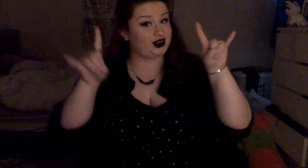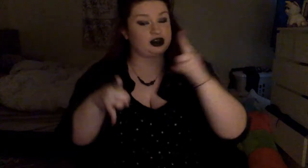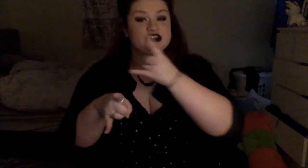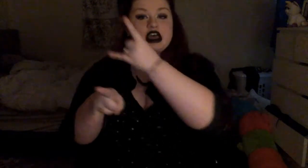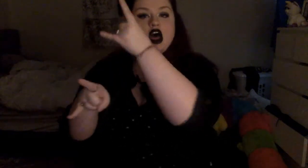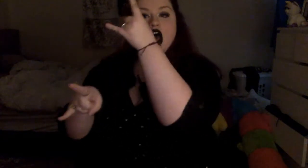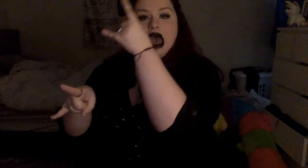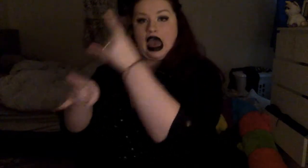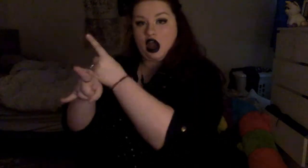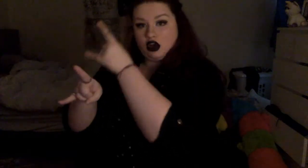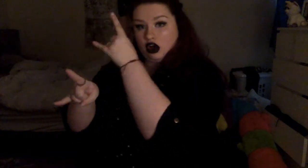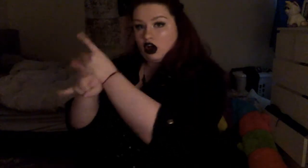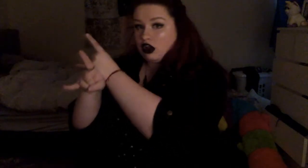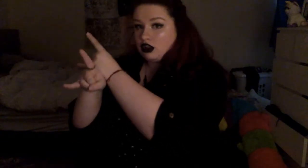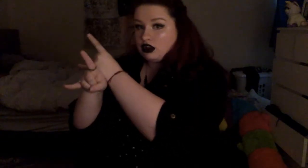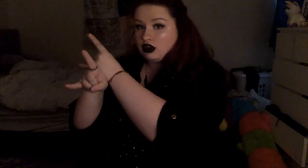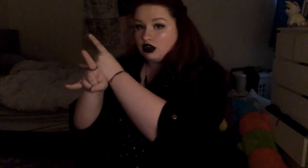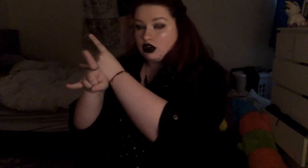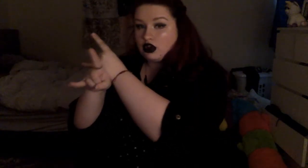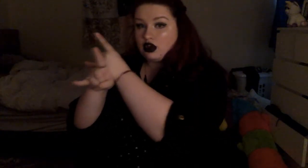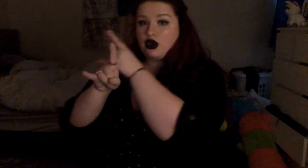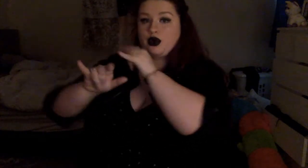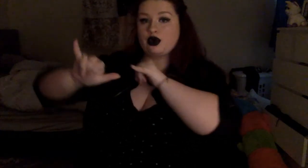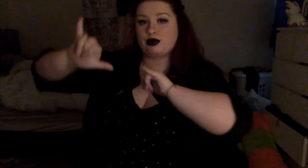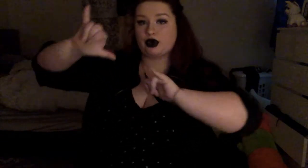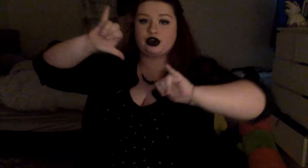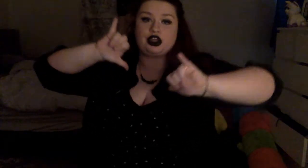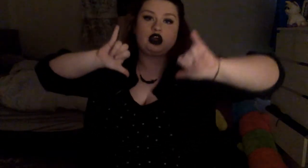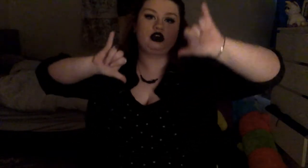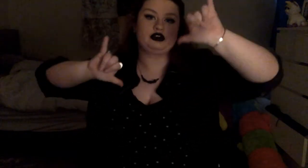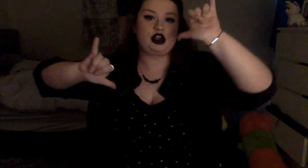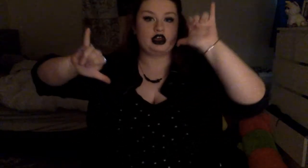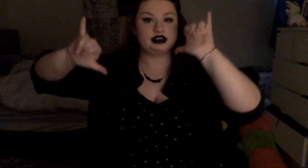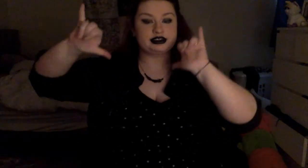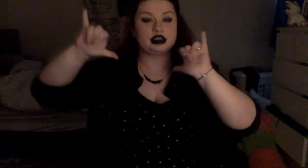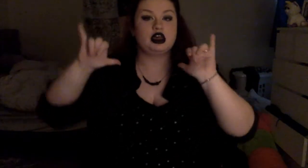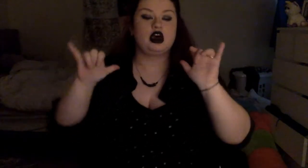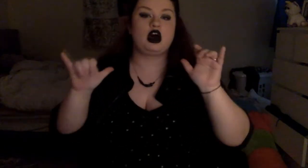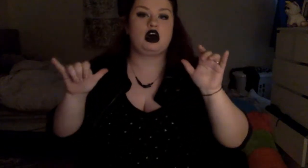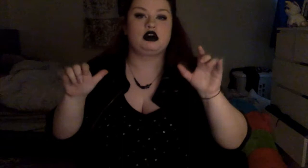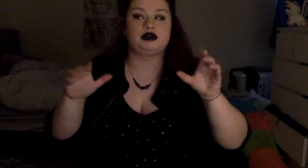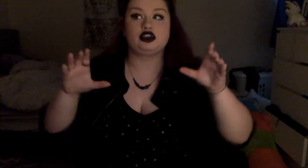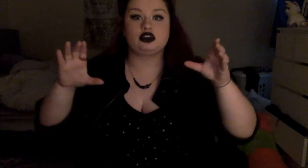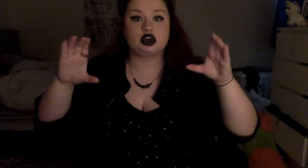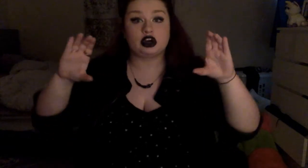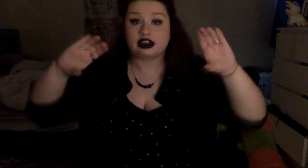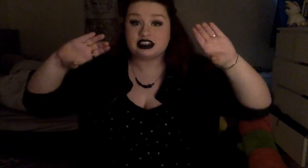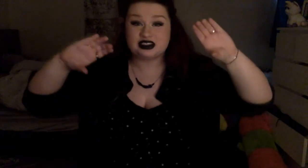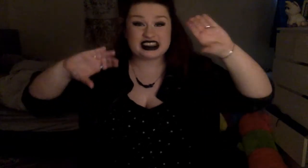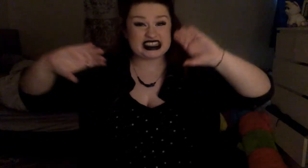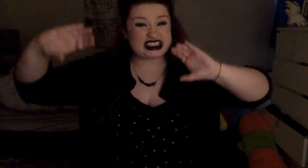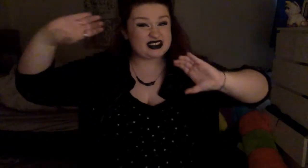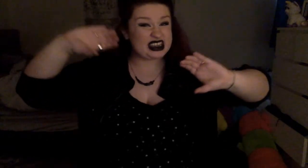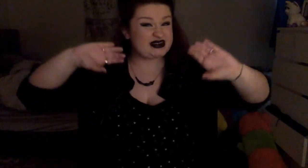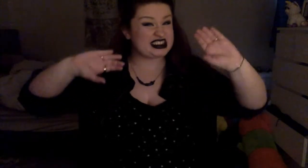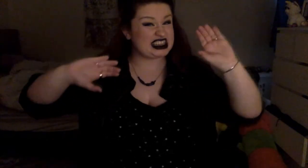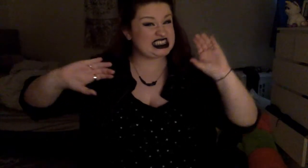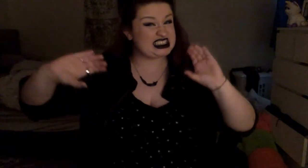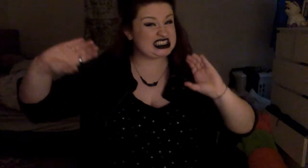Longhorns. Alcohol. Pouring over us. You could do it this way, but that doesn't